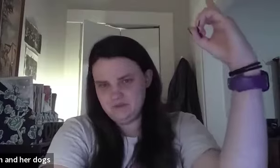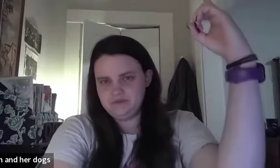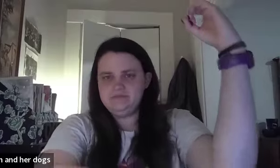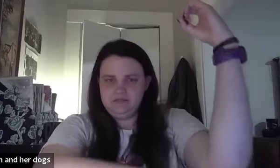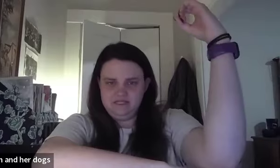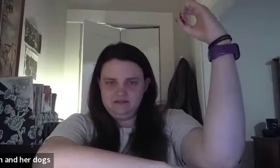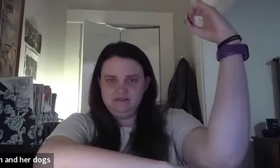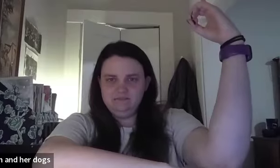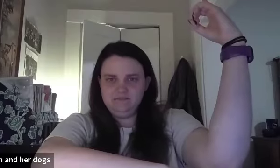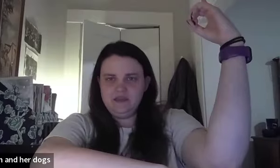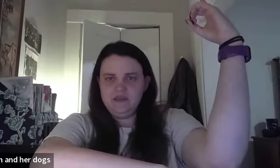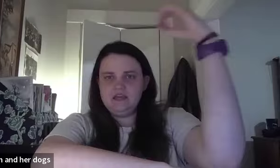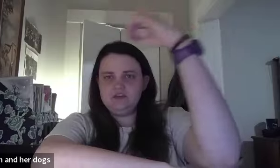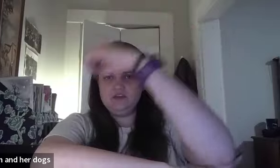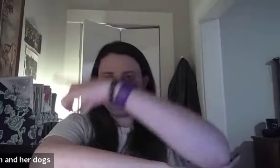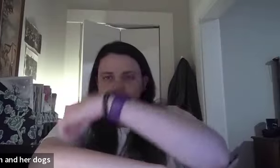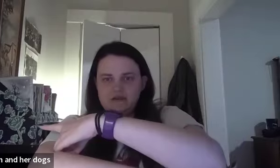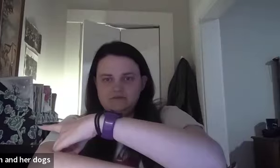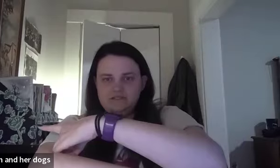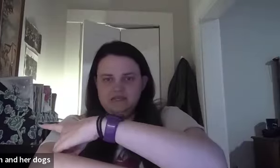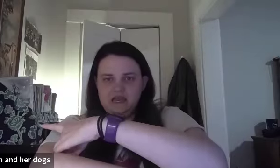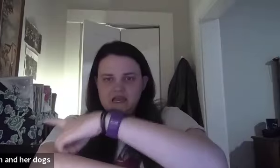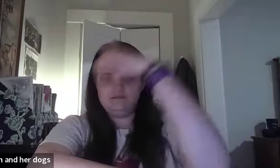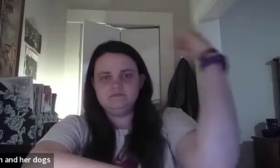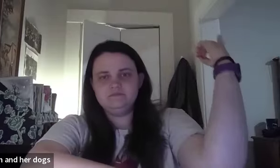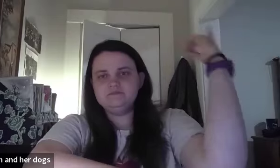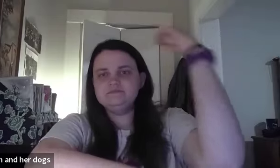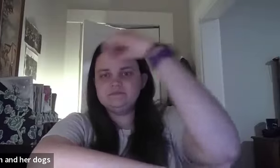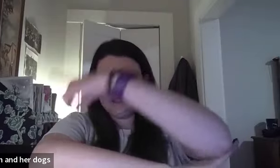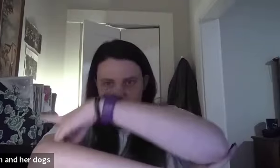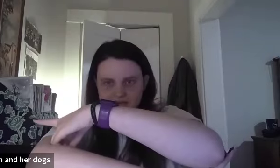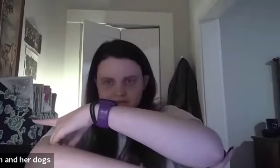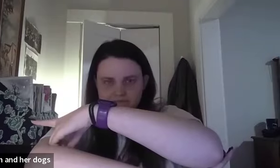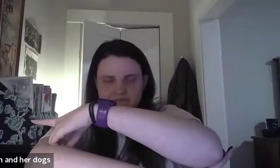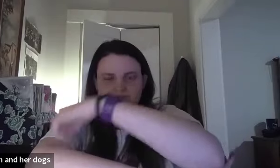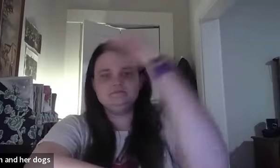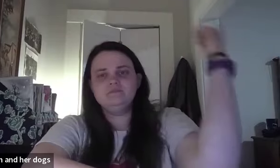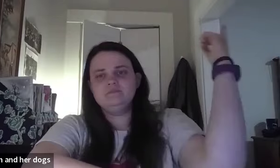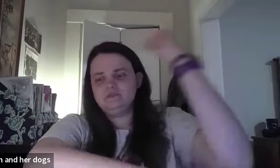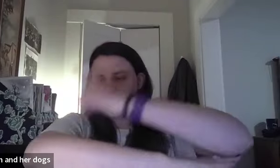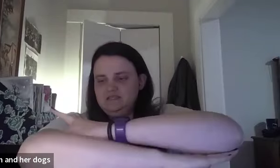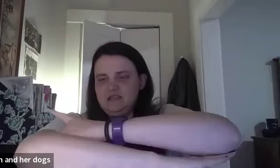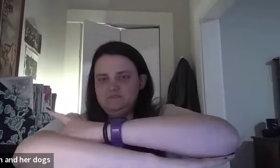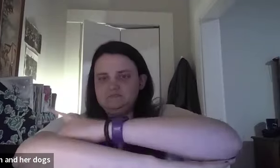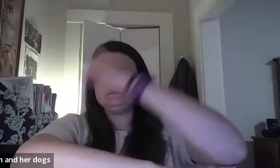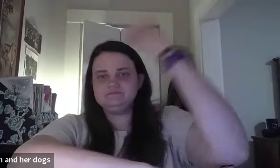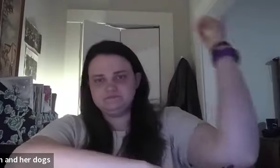shape, basically. And you're going to go down. Day, day, day.